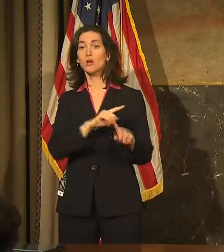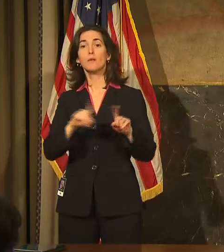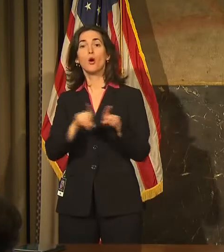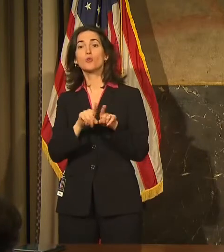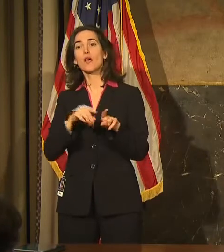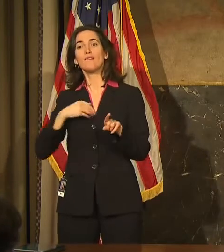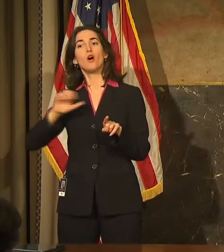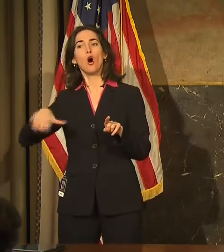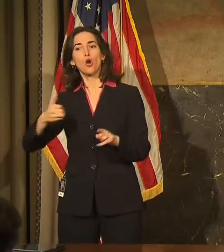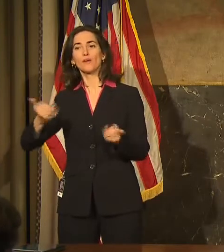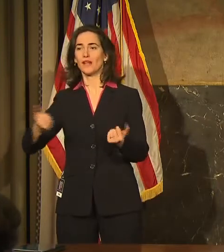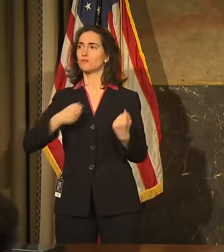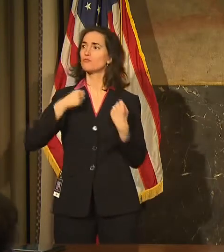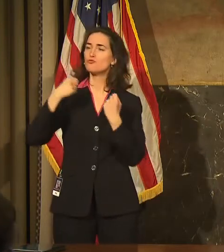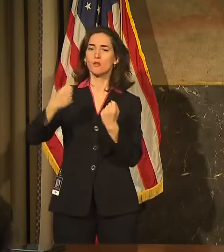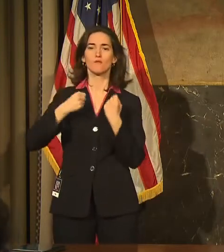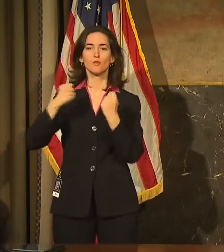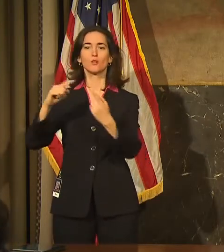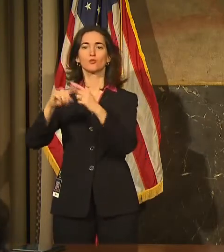to Shreveport.